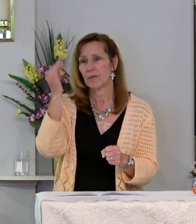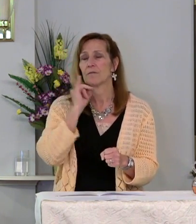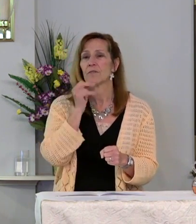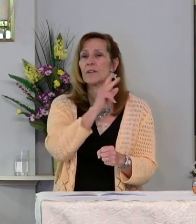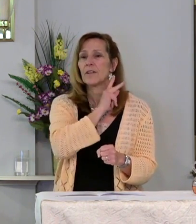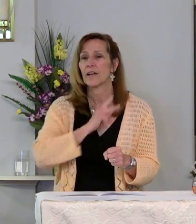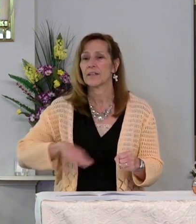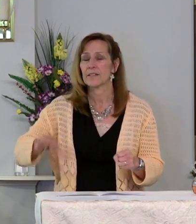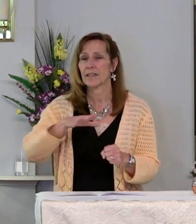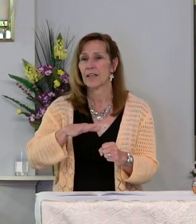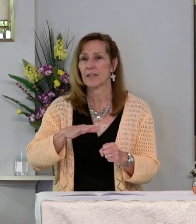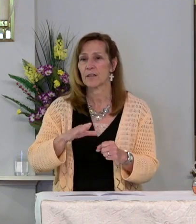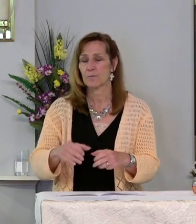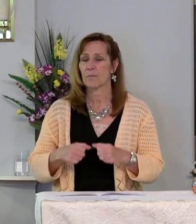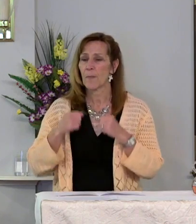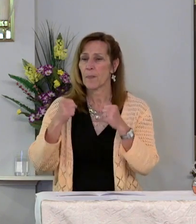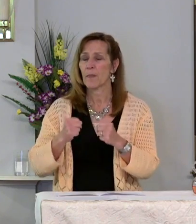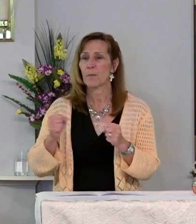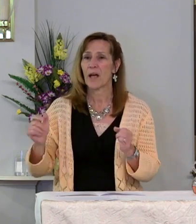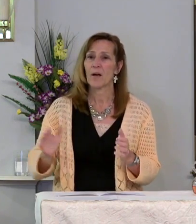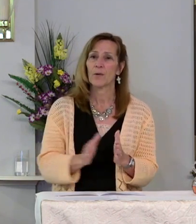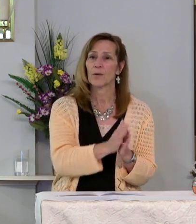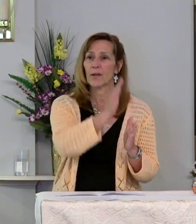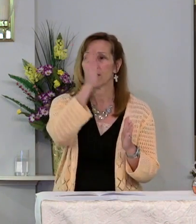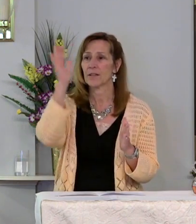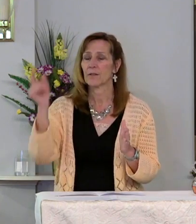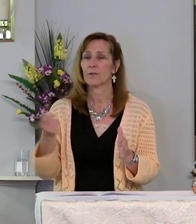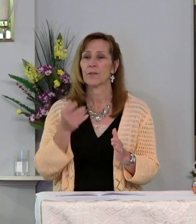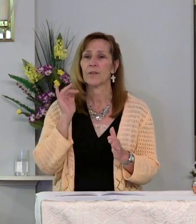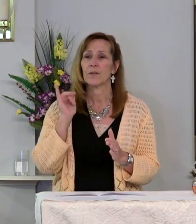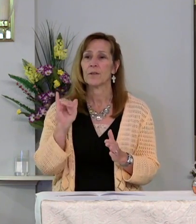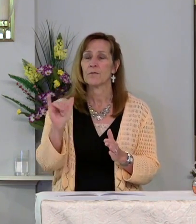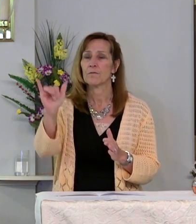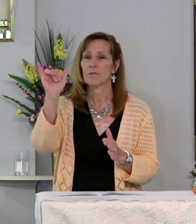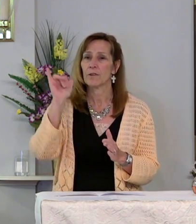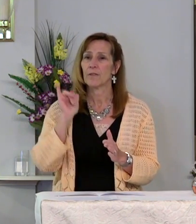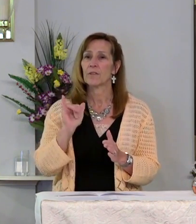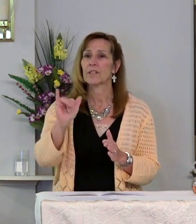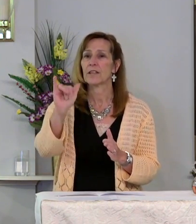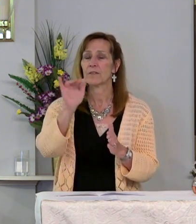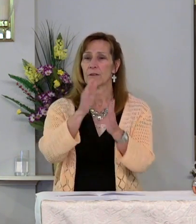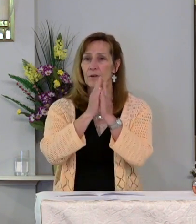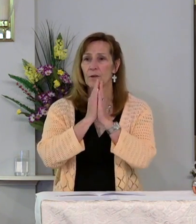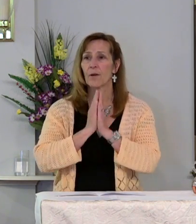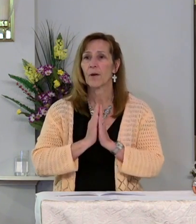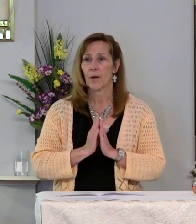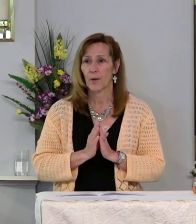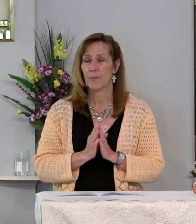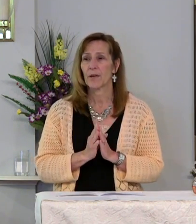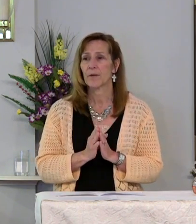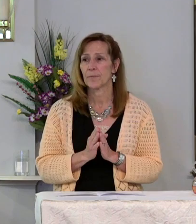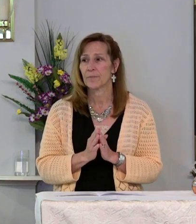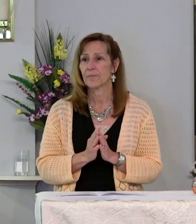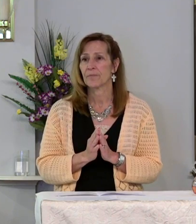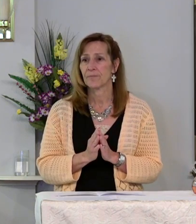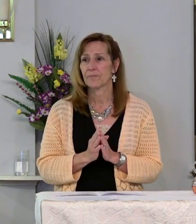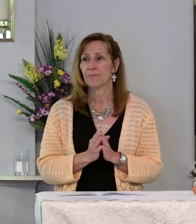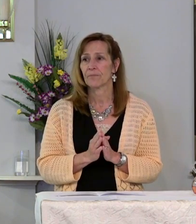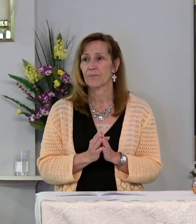for thine is the kingdom and the power and the glory forever and ever. Amen.